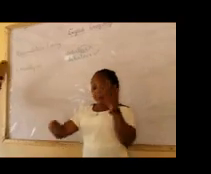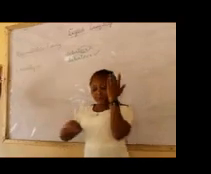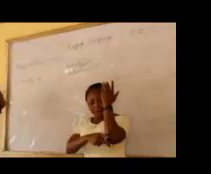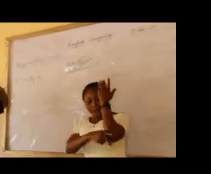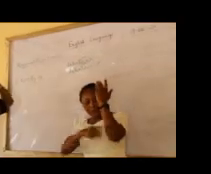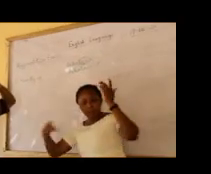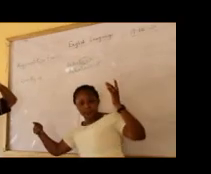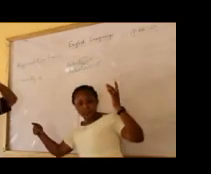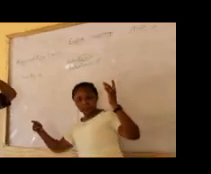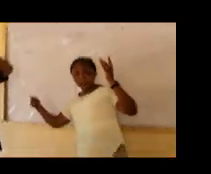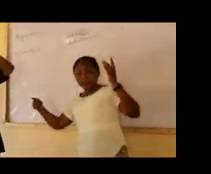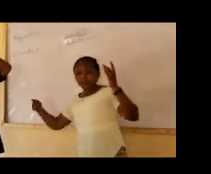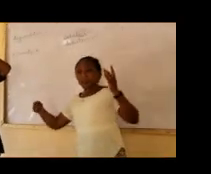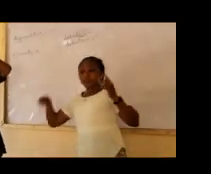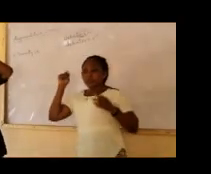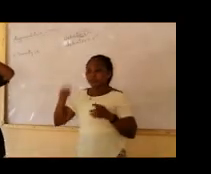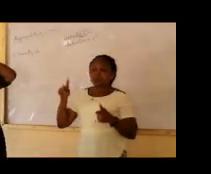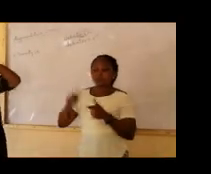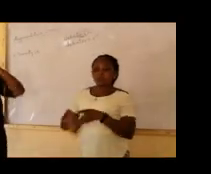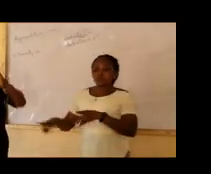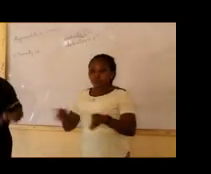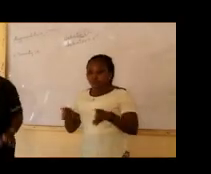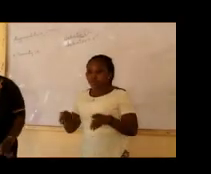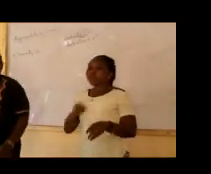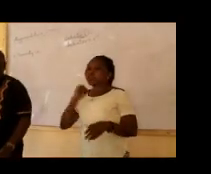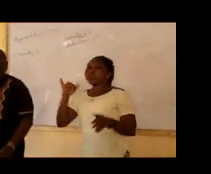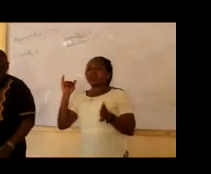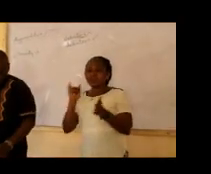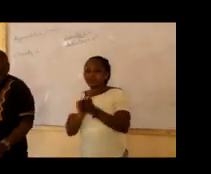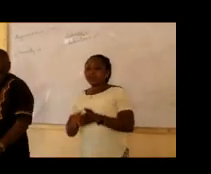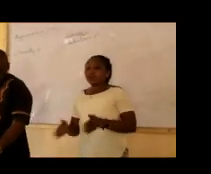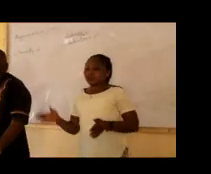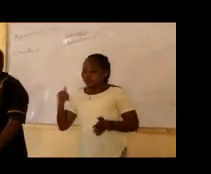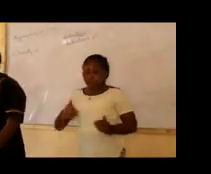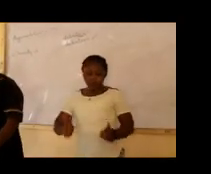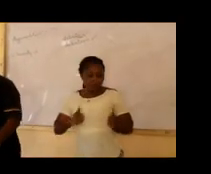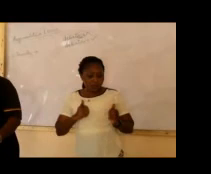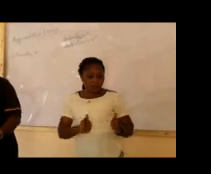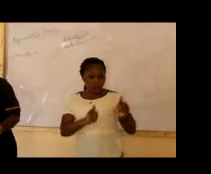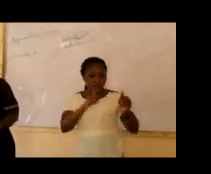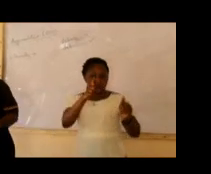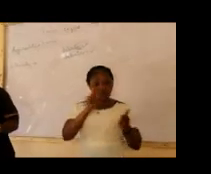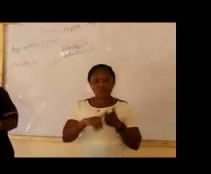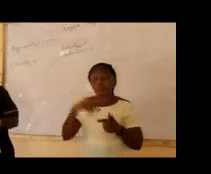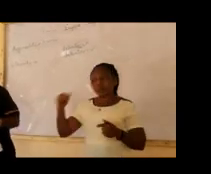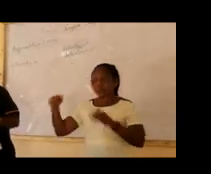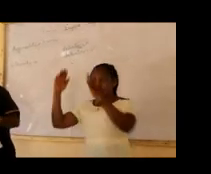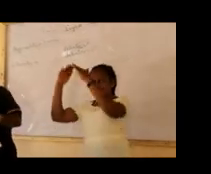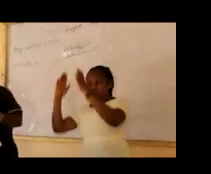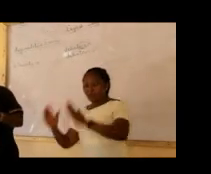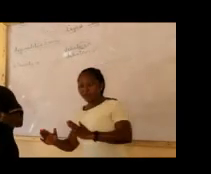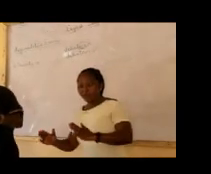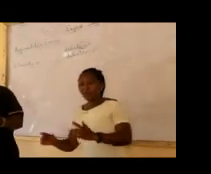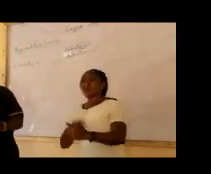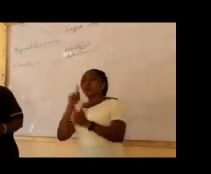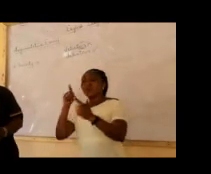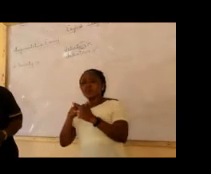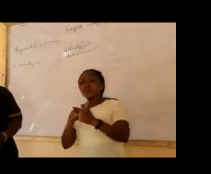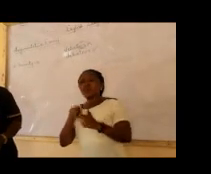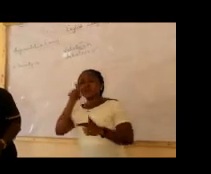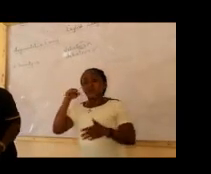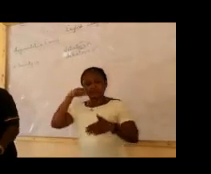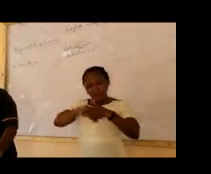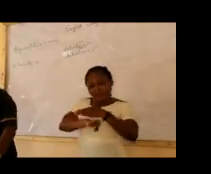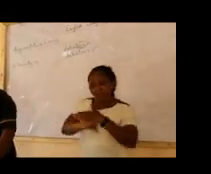is they trail you to the house. Once you are coming out, once you enter the